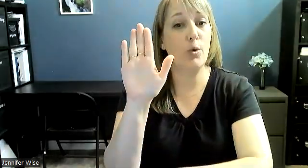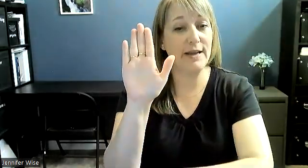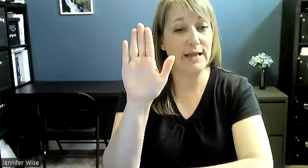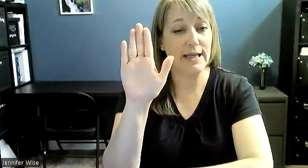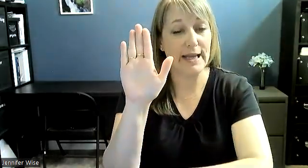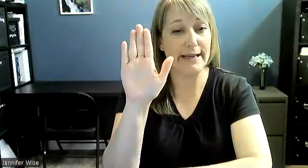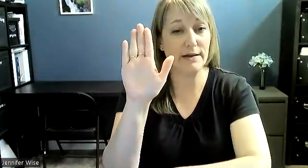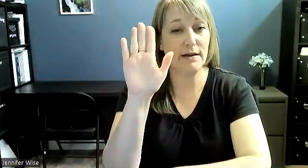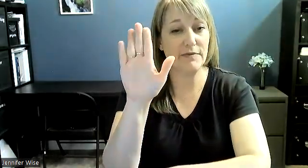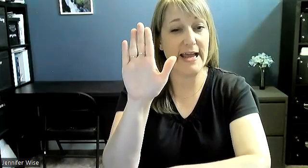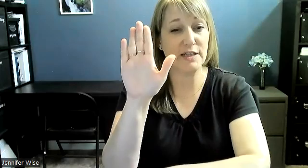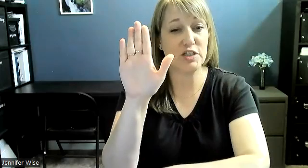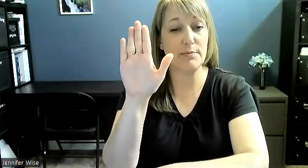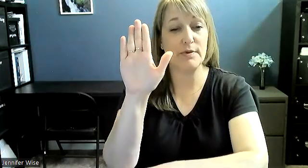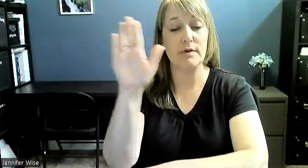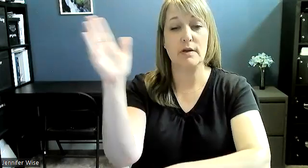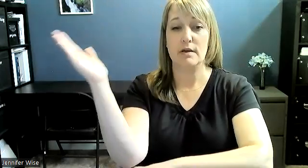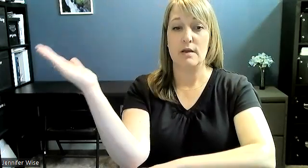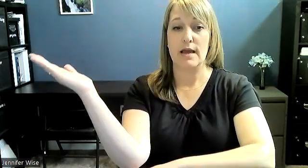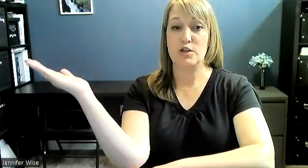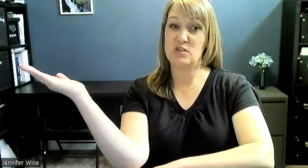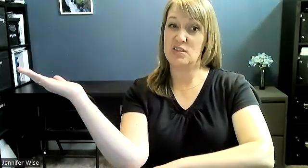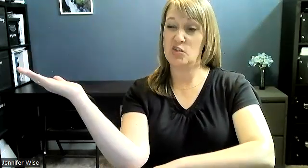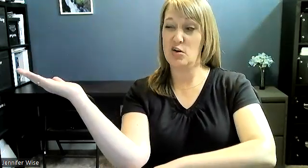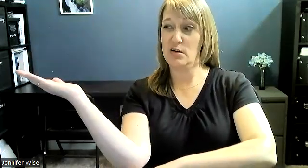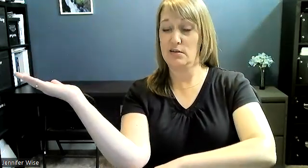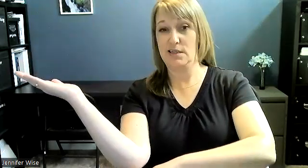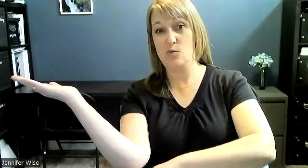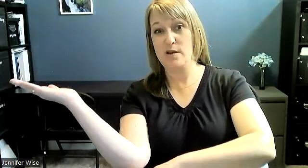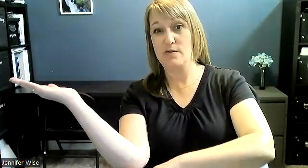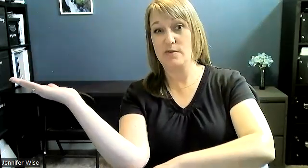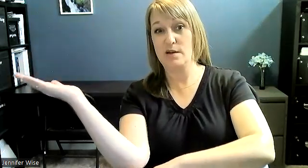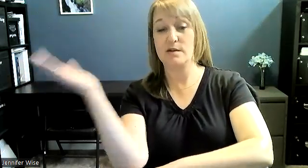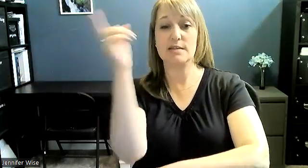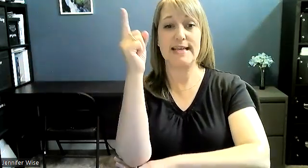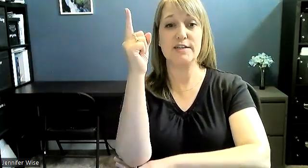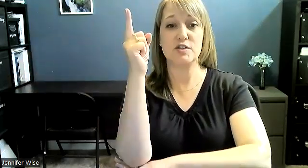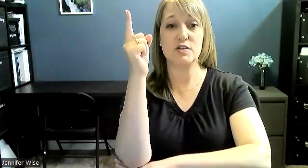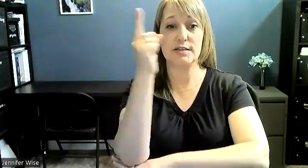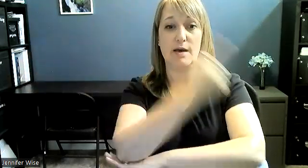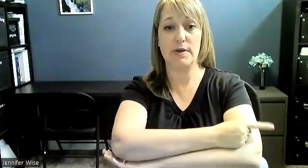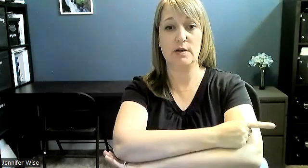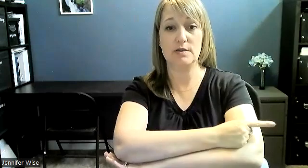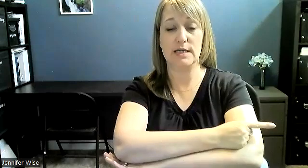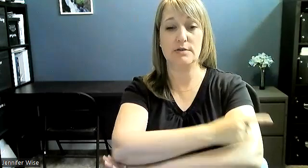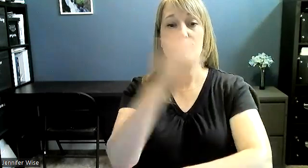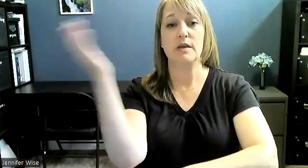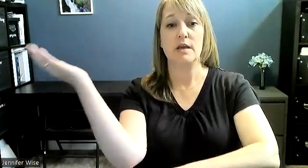open hand, a flat hand shape, and you start like way over here. Day just starts up and goes down. Here